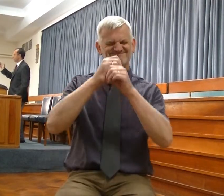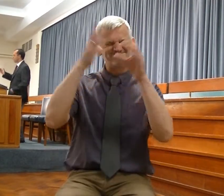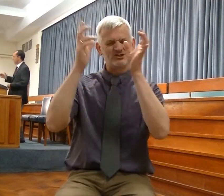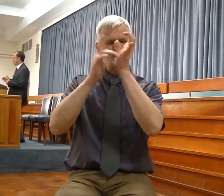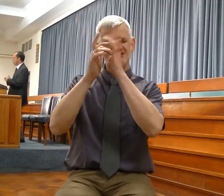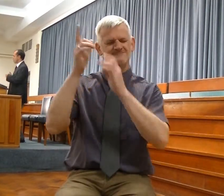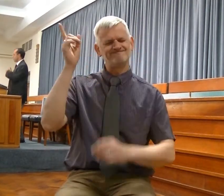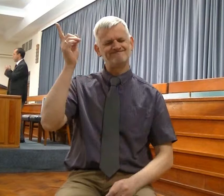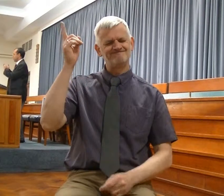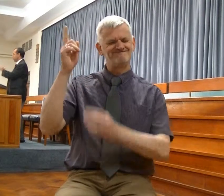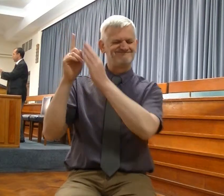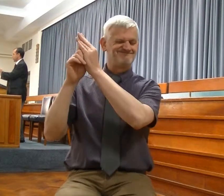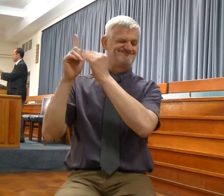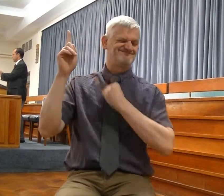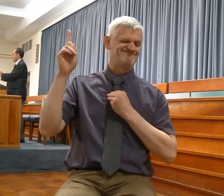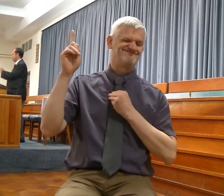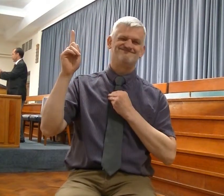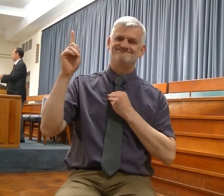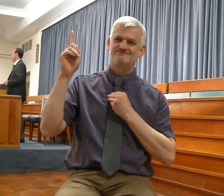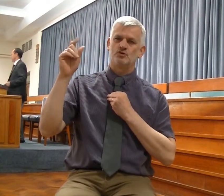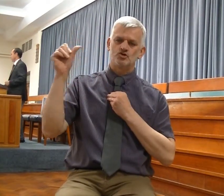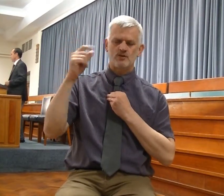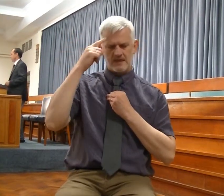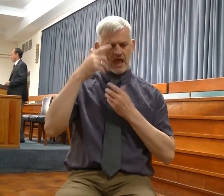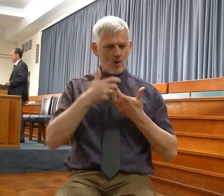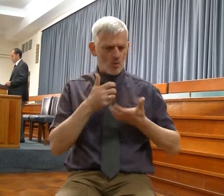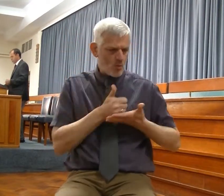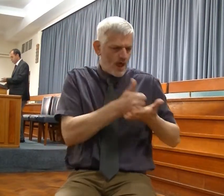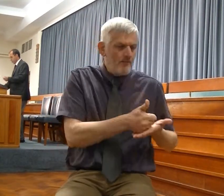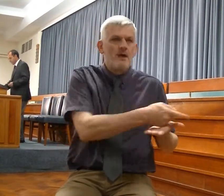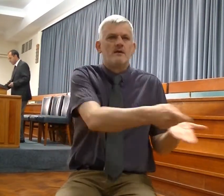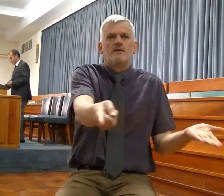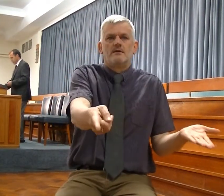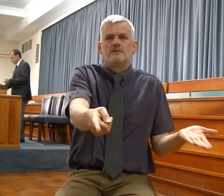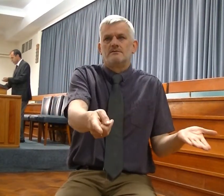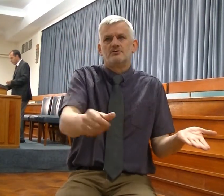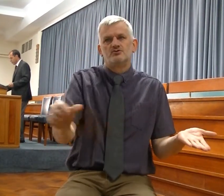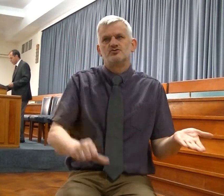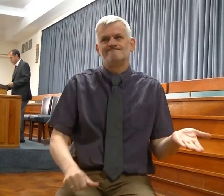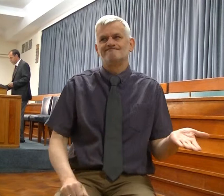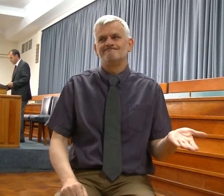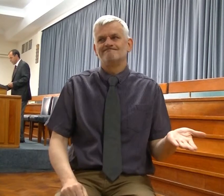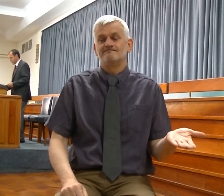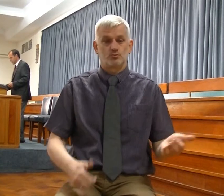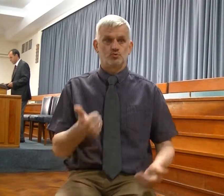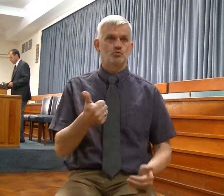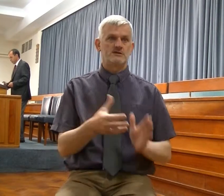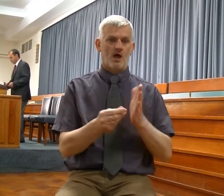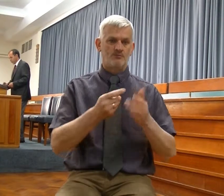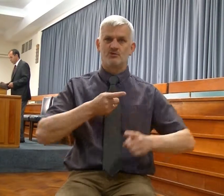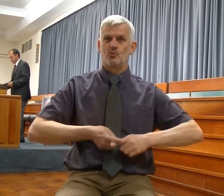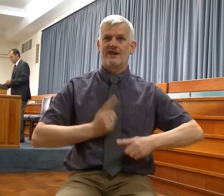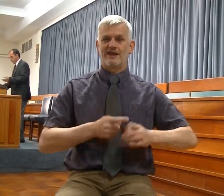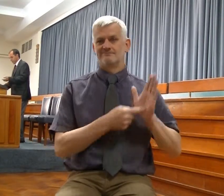thinking about how we can be a comfort to other people. So that's already one example we can